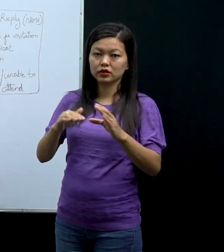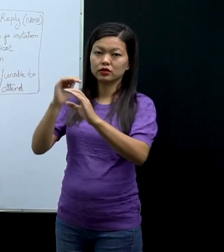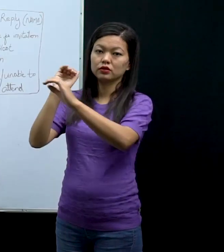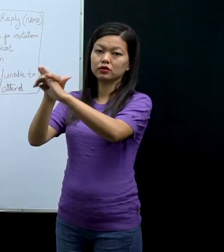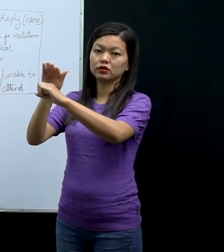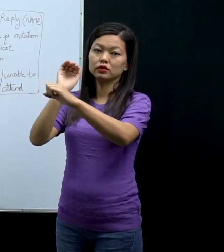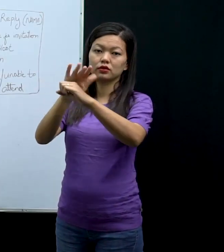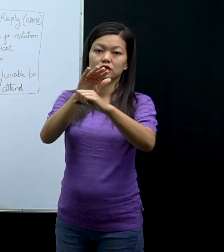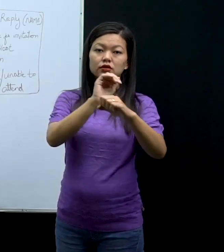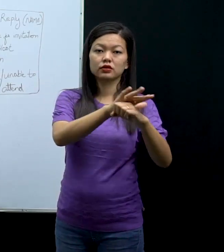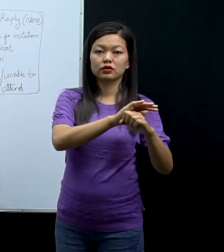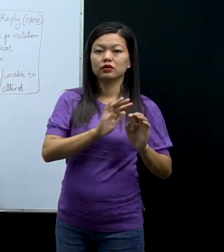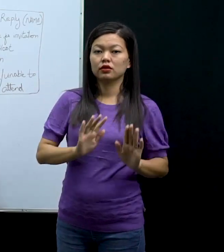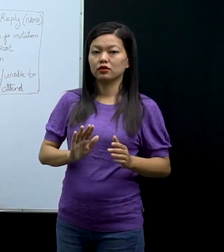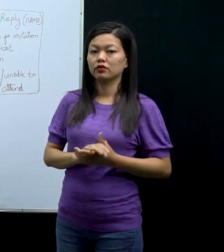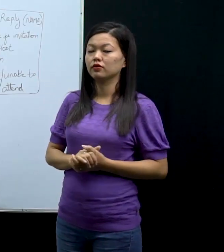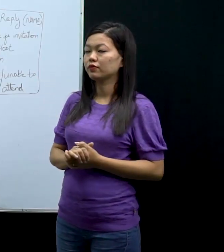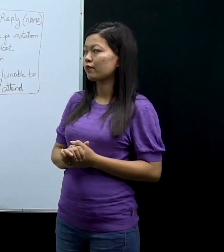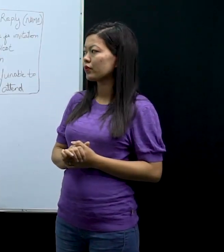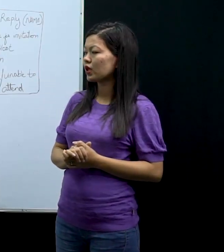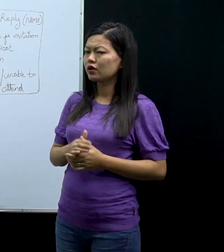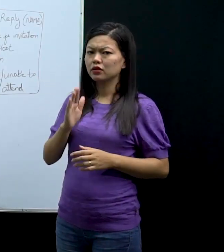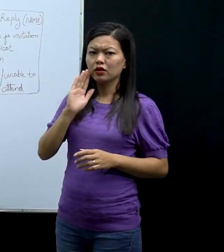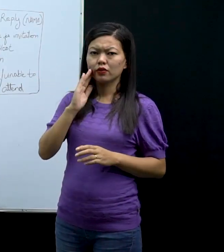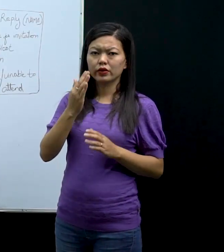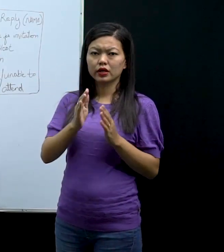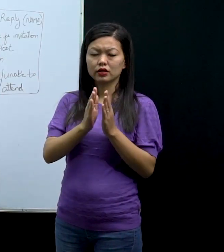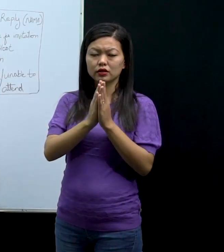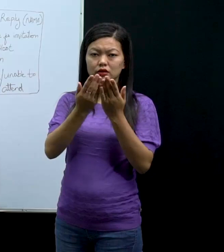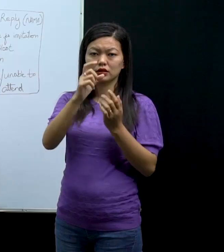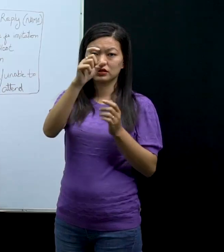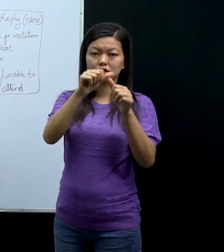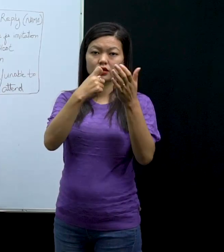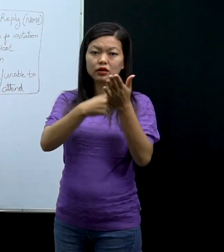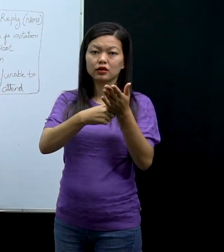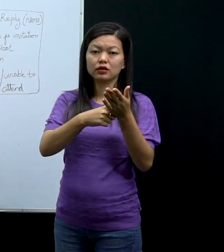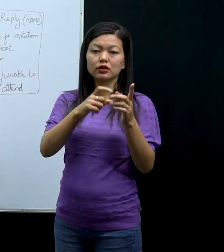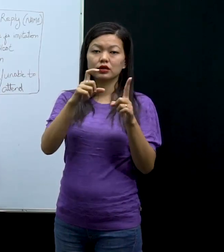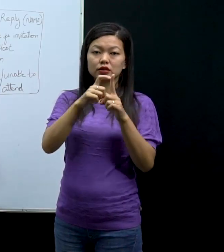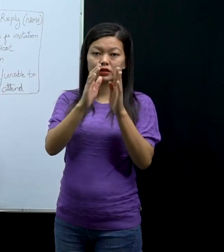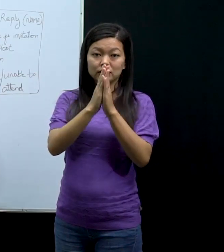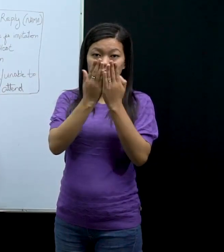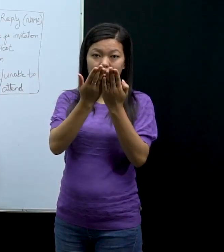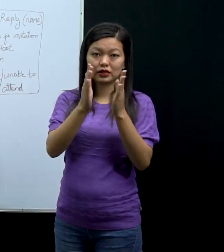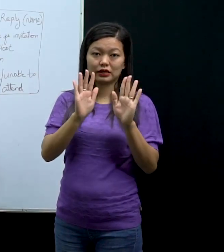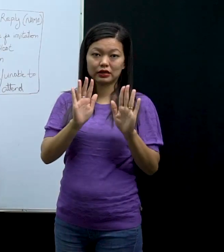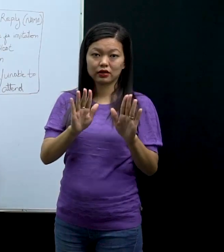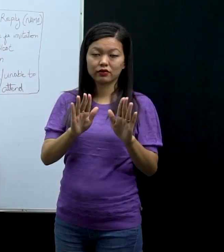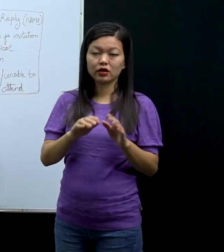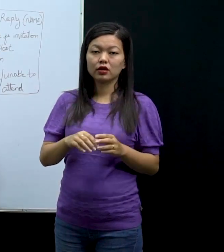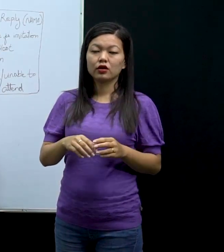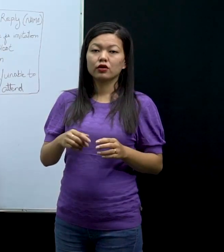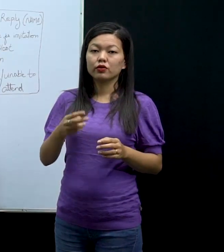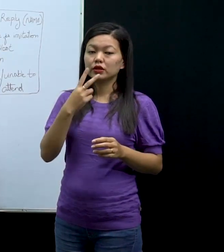individually. What we normally see in the cards, in the invitation card, is we do not find the name of the guest, isn't it?